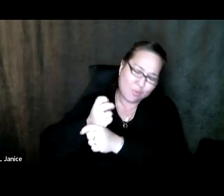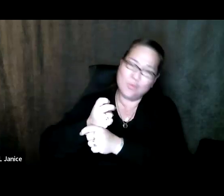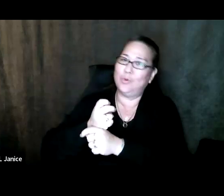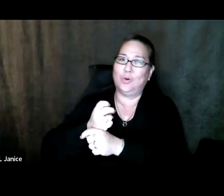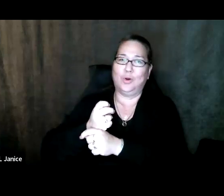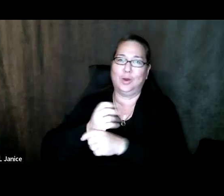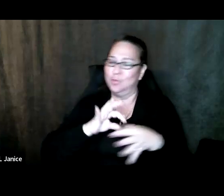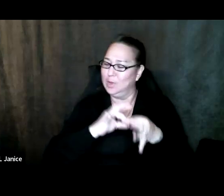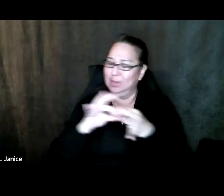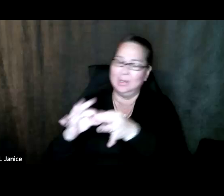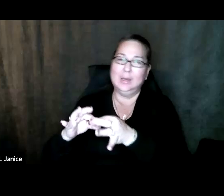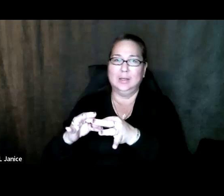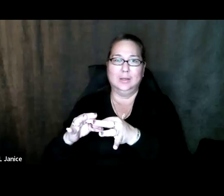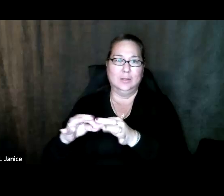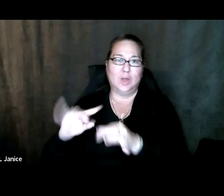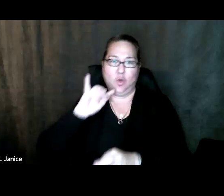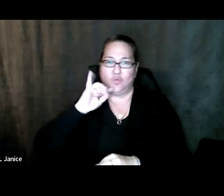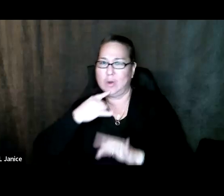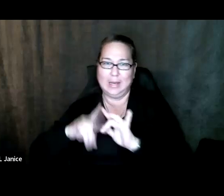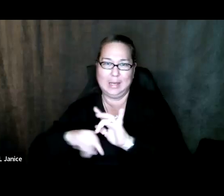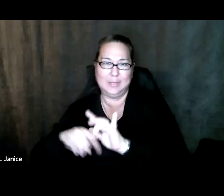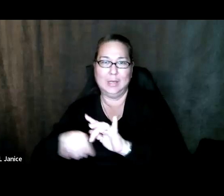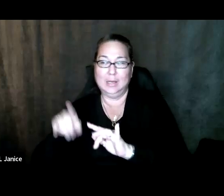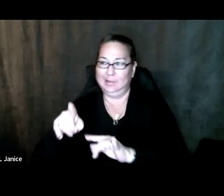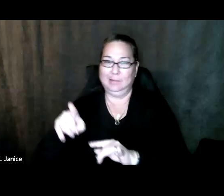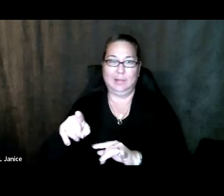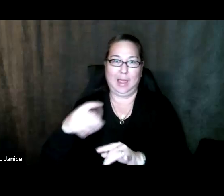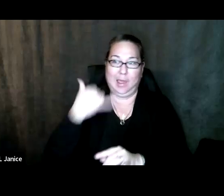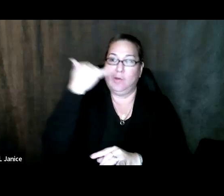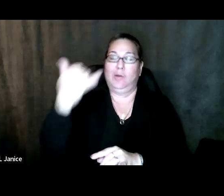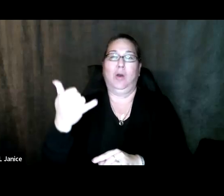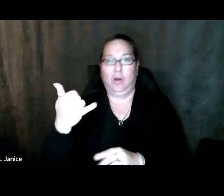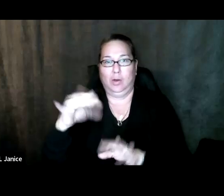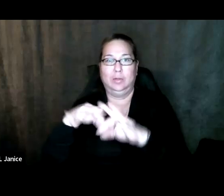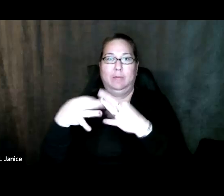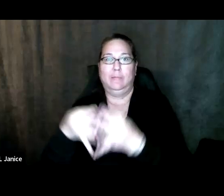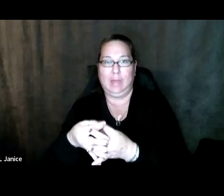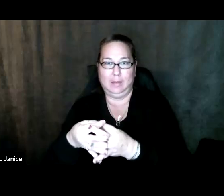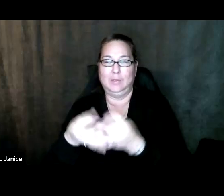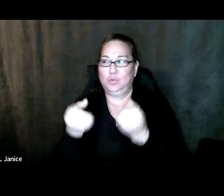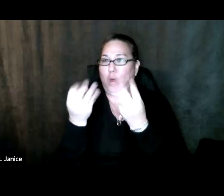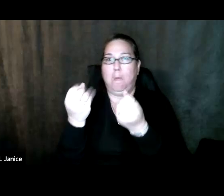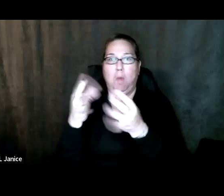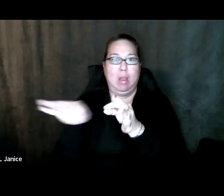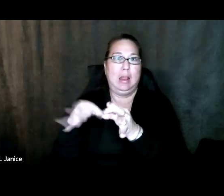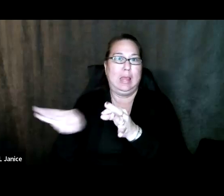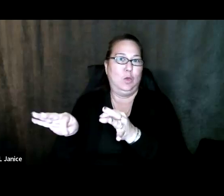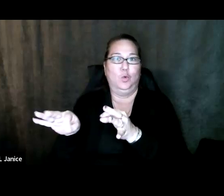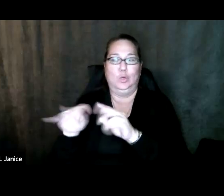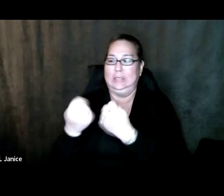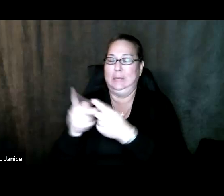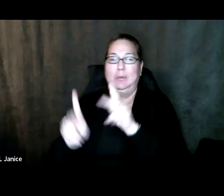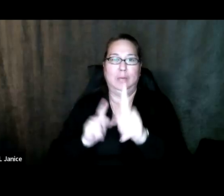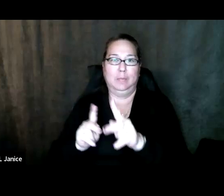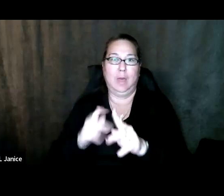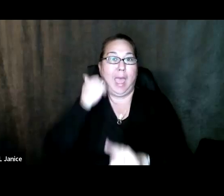With the support of their region, they called the families during the summer with a multilingual team of people, every student that was